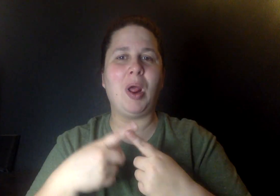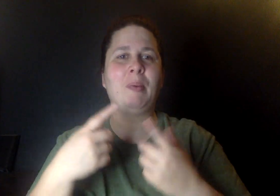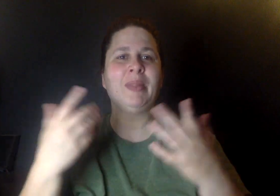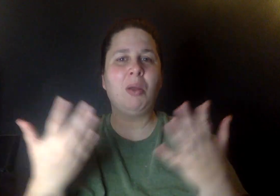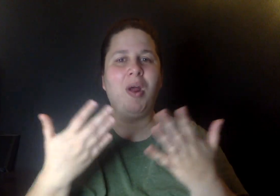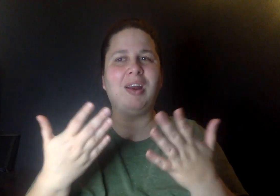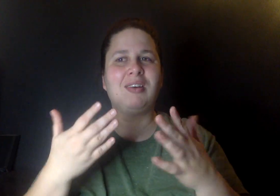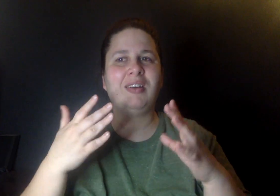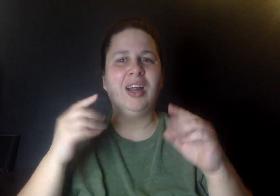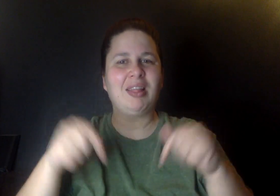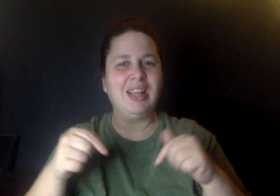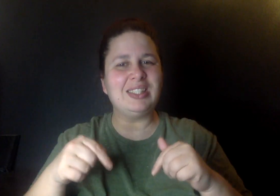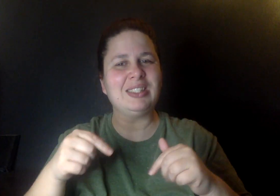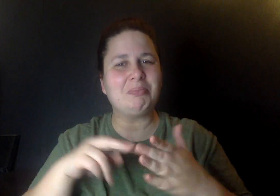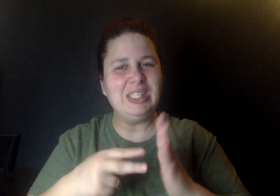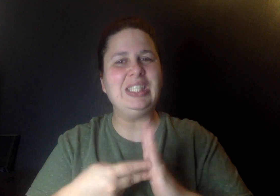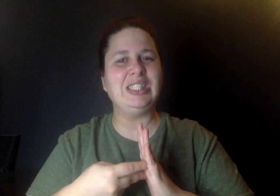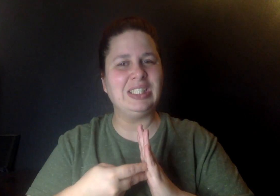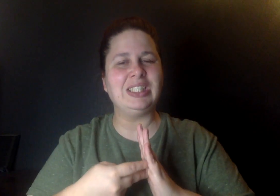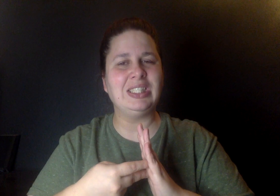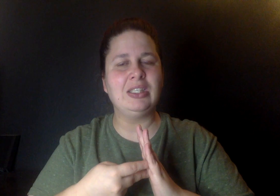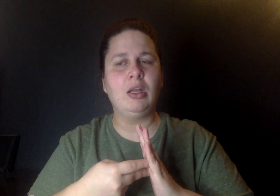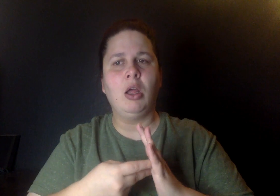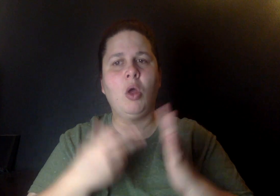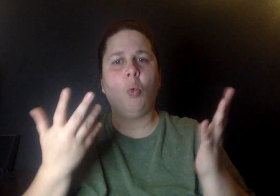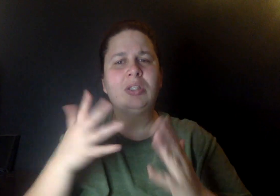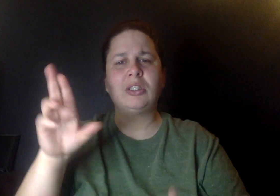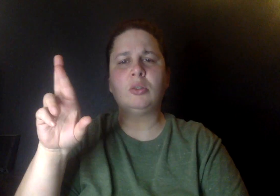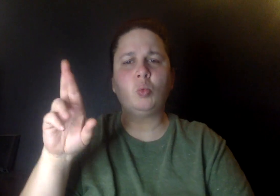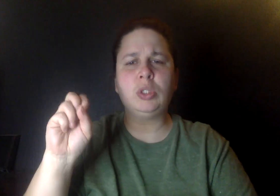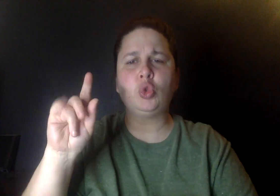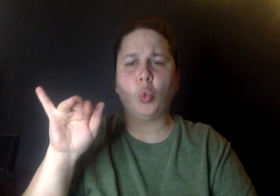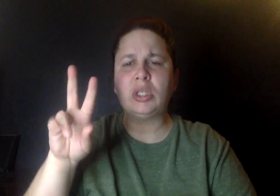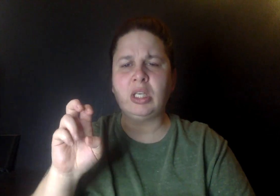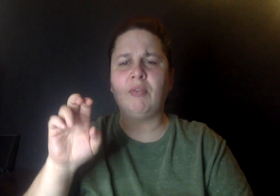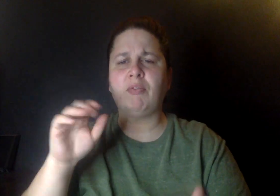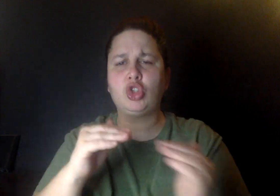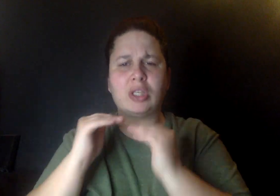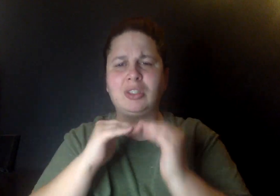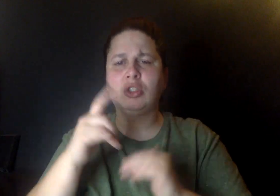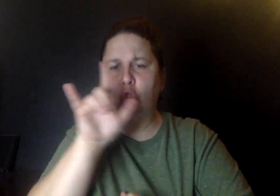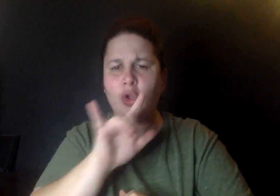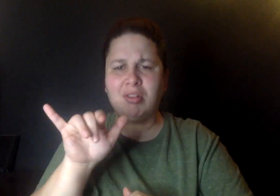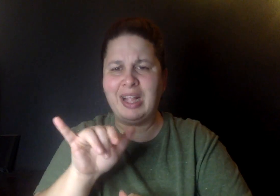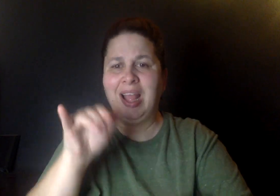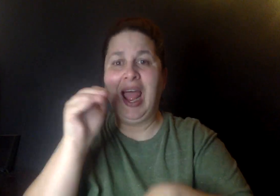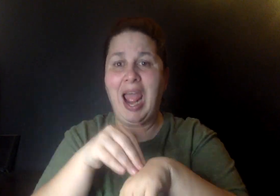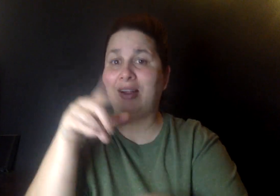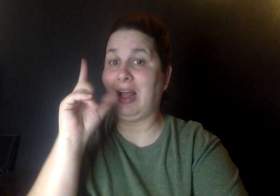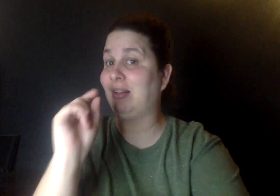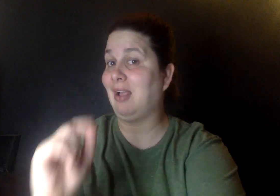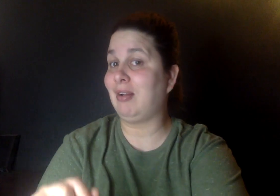about what this means. What this restorative justice look like at Gallica.